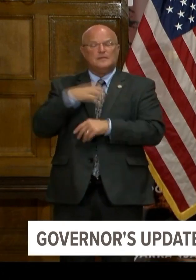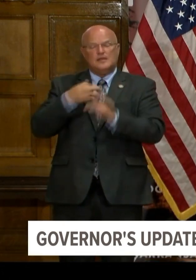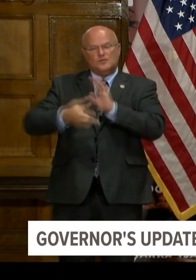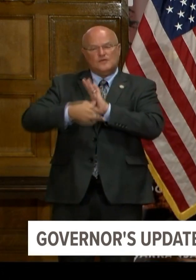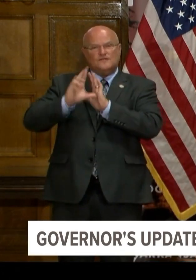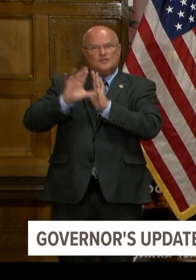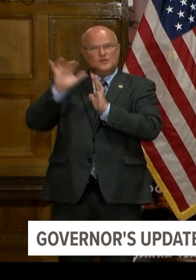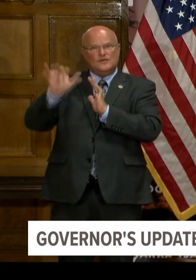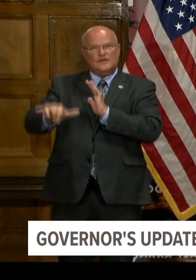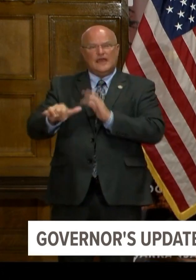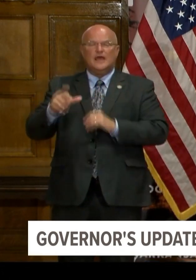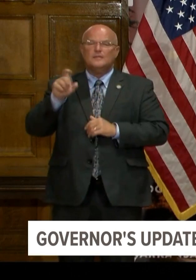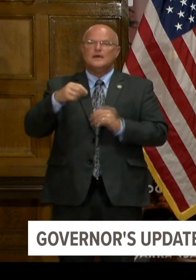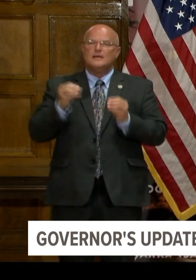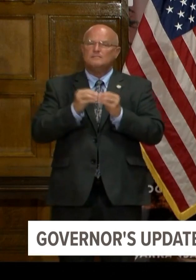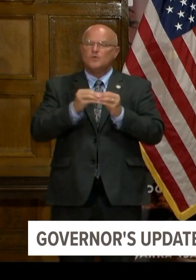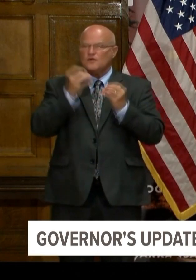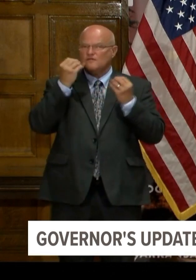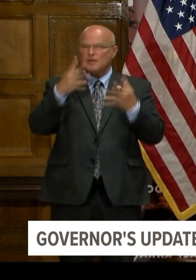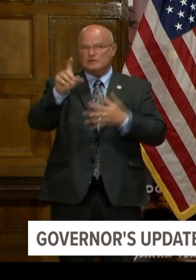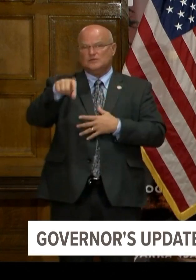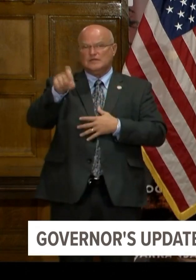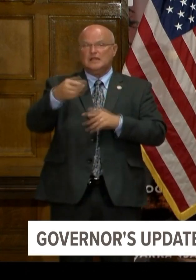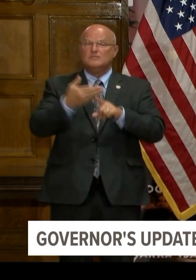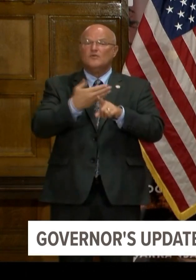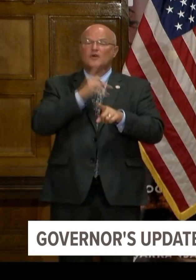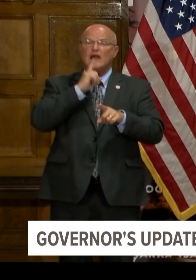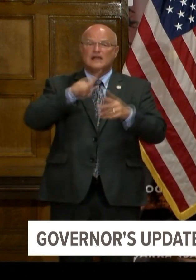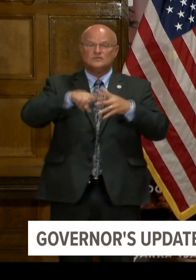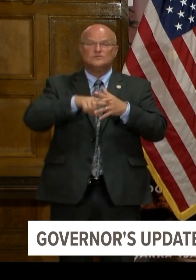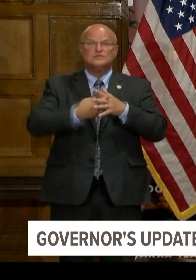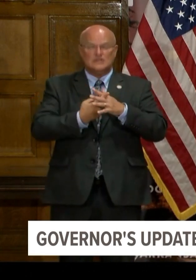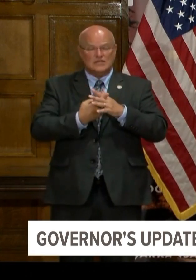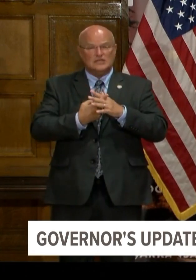that, and we have to have more information before we can actually start